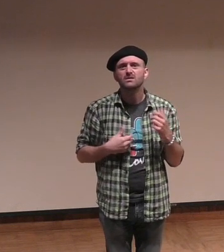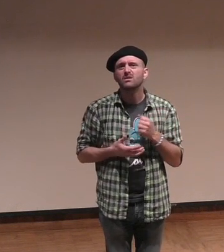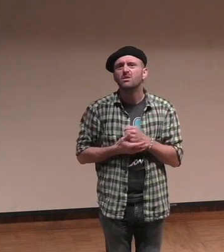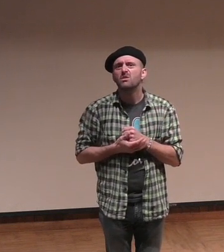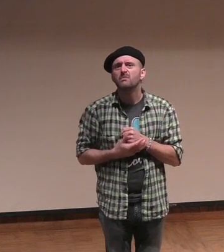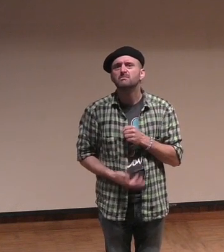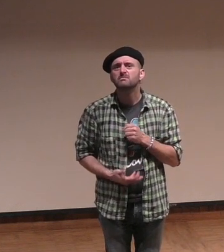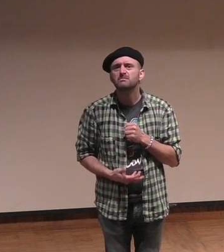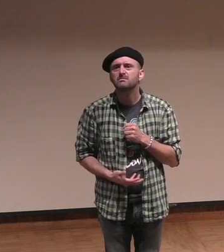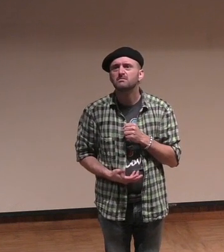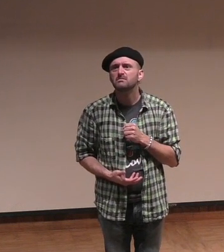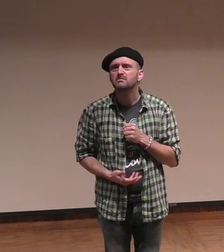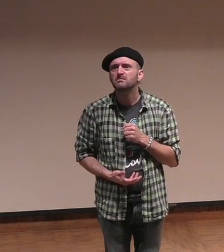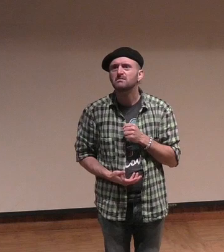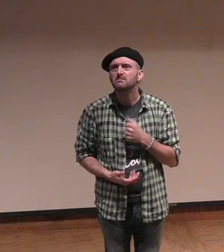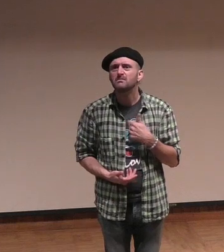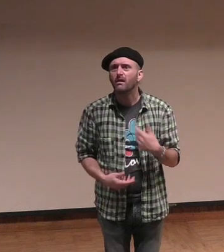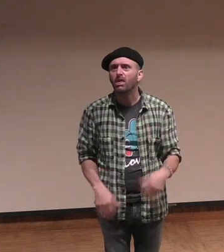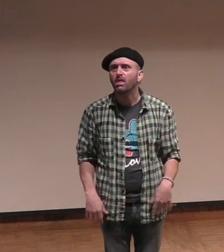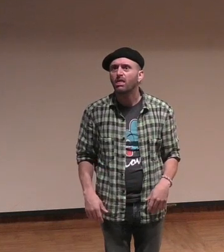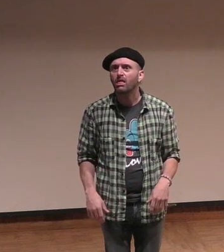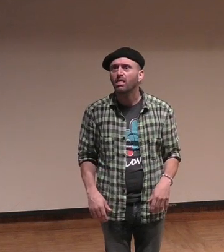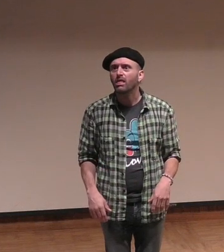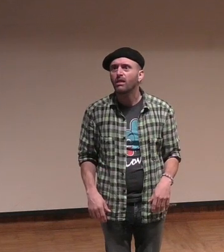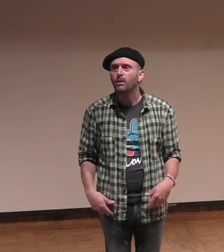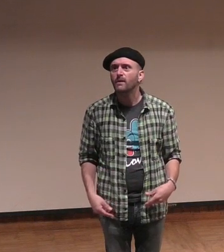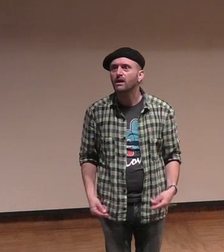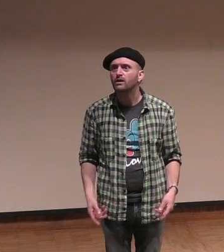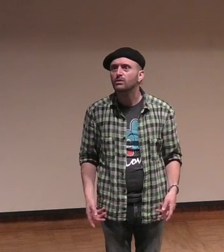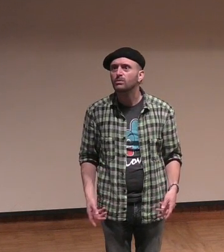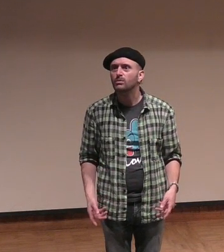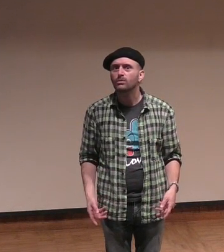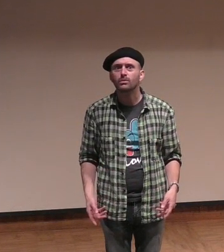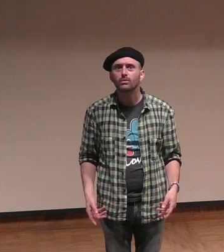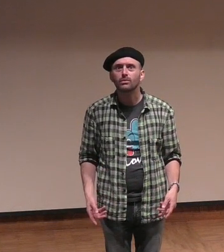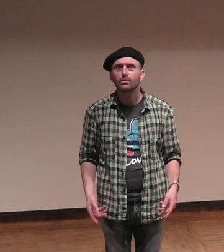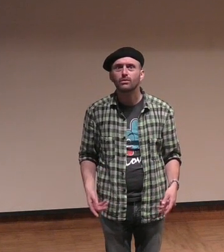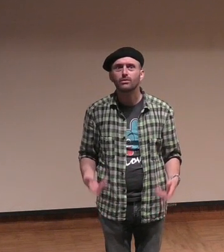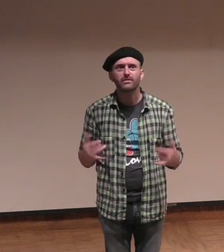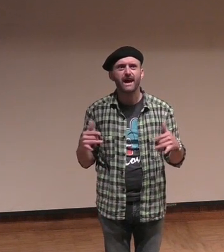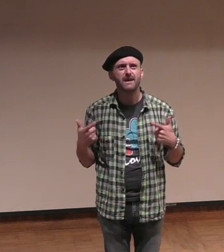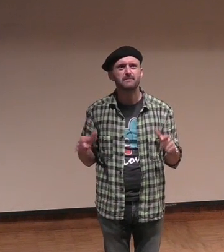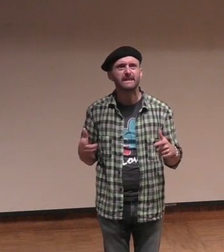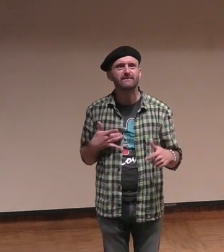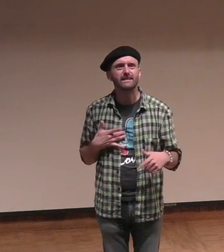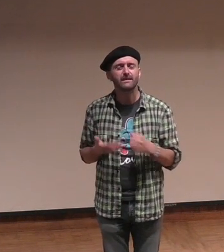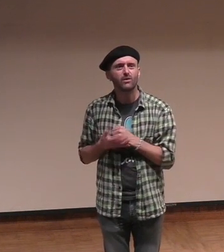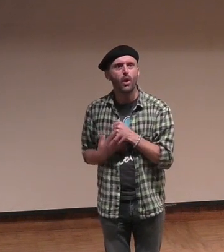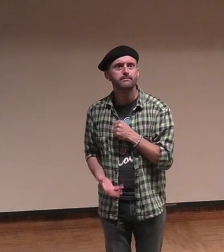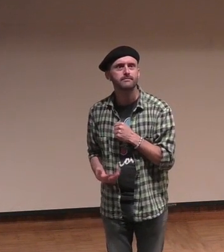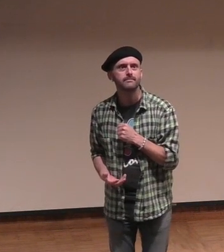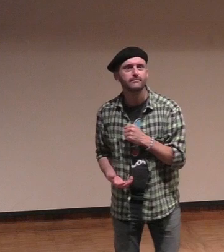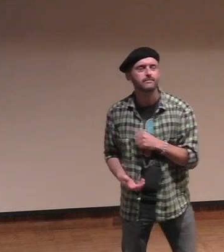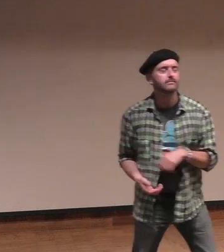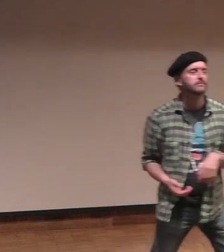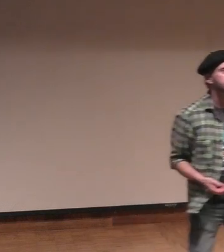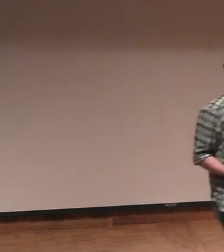no suitcase. And then this was my reaction. Like, oh my God, what do I do? That's that huge feeling